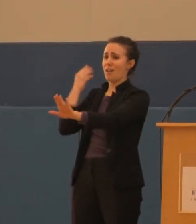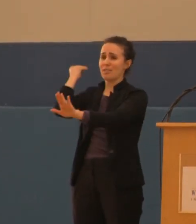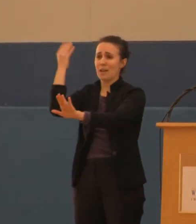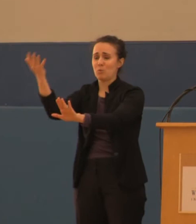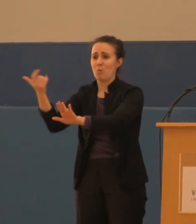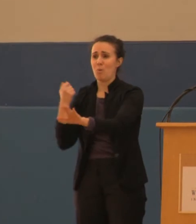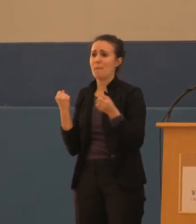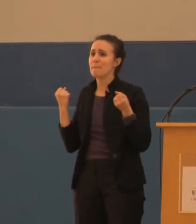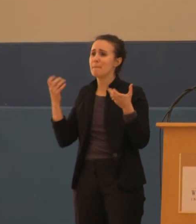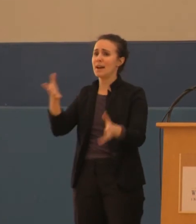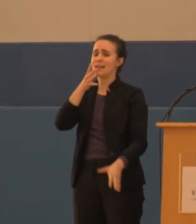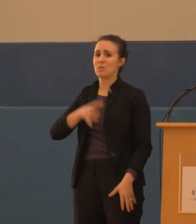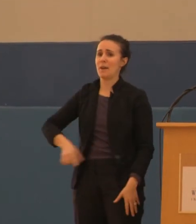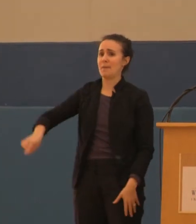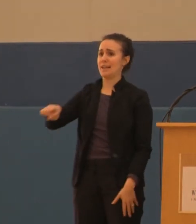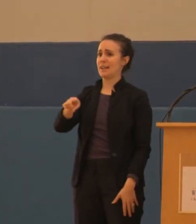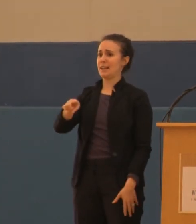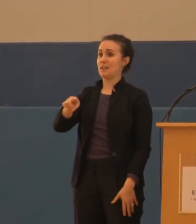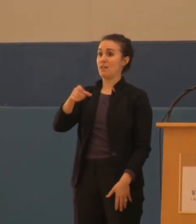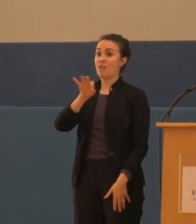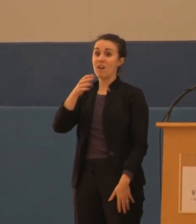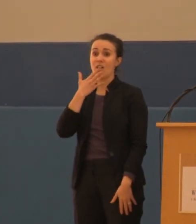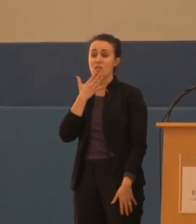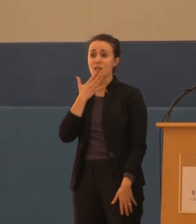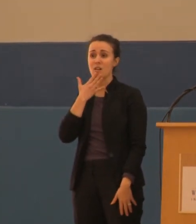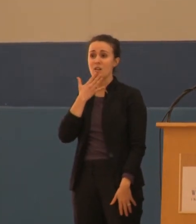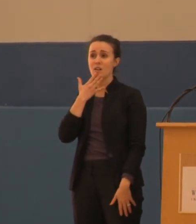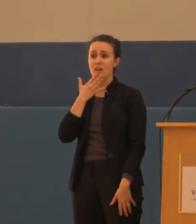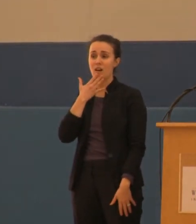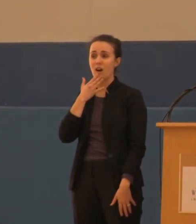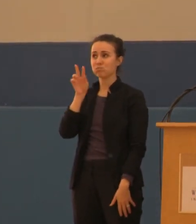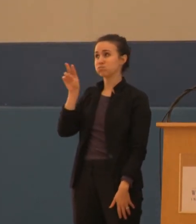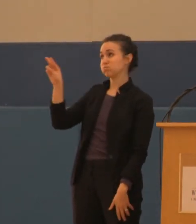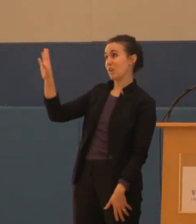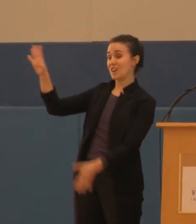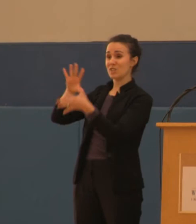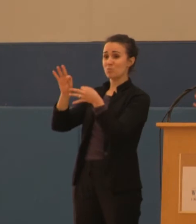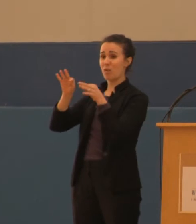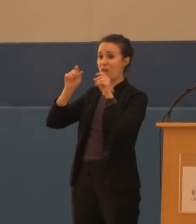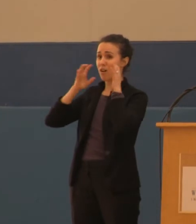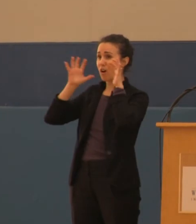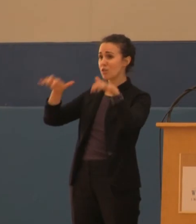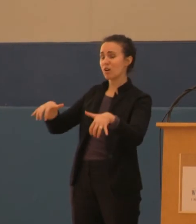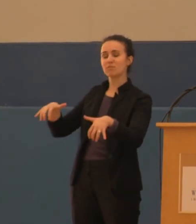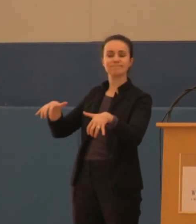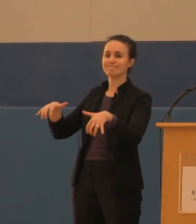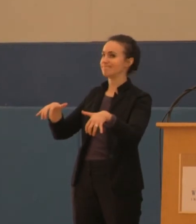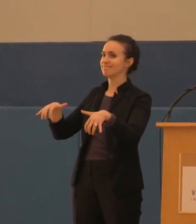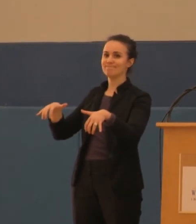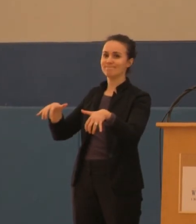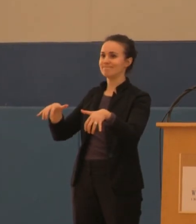that many women of color are not surprised that we have a leader like this